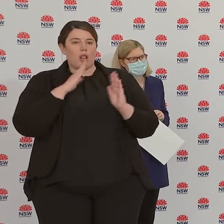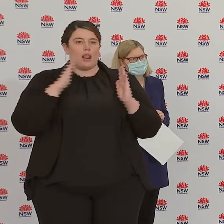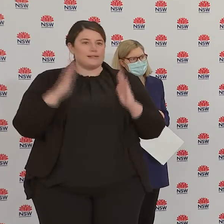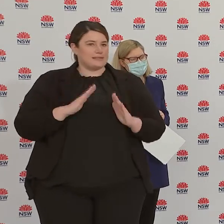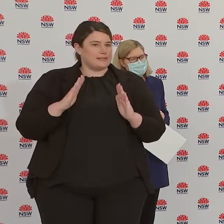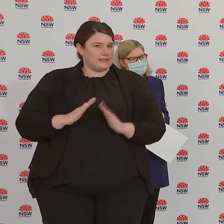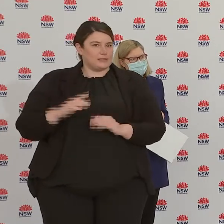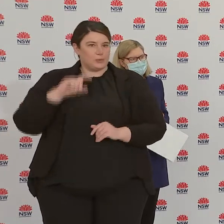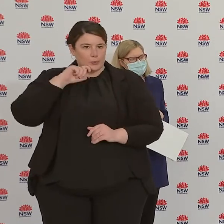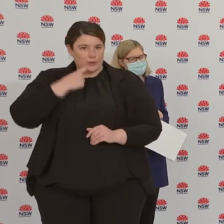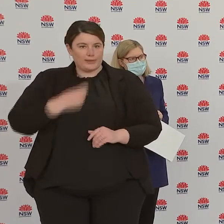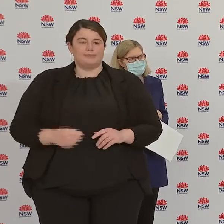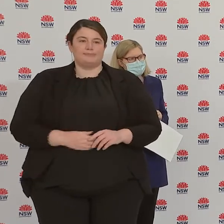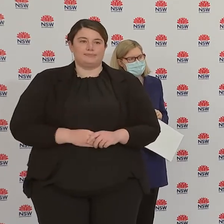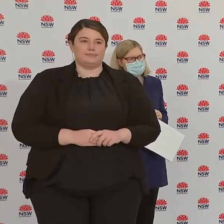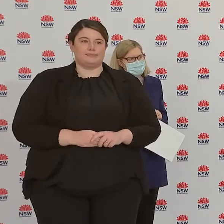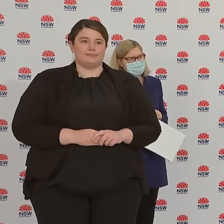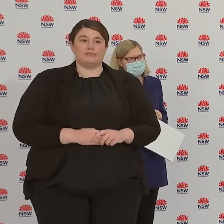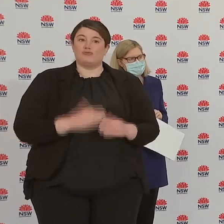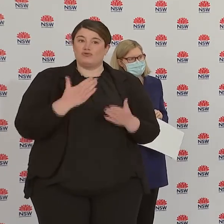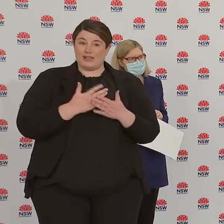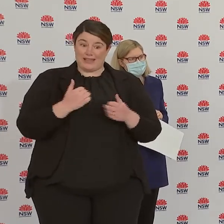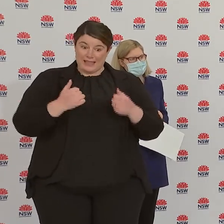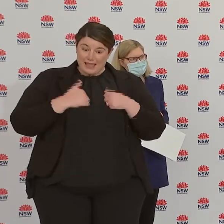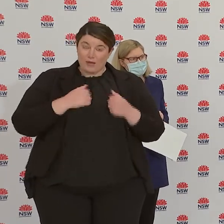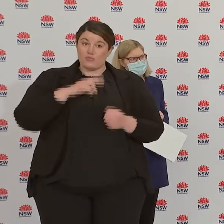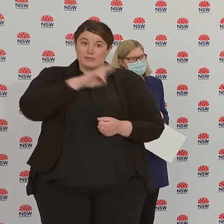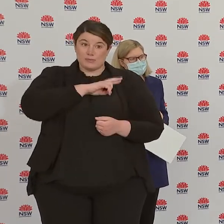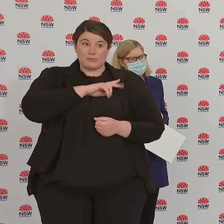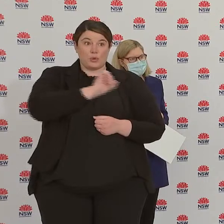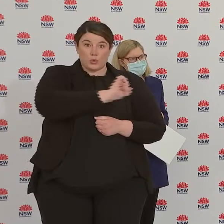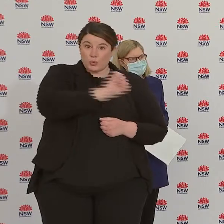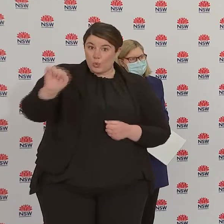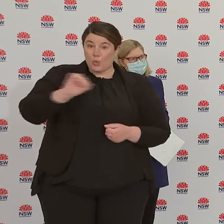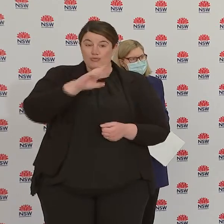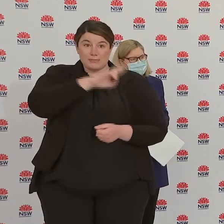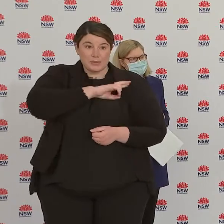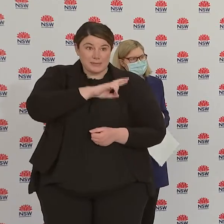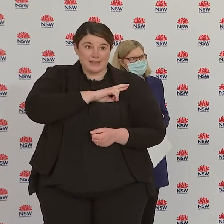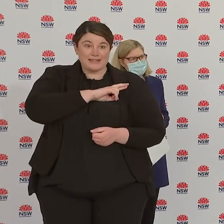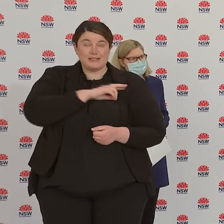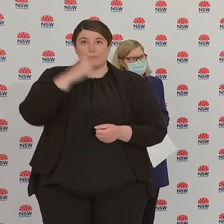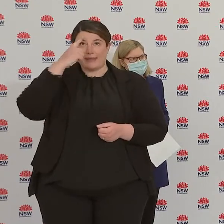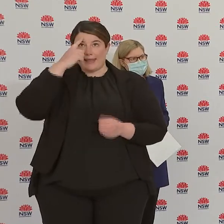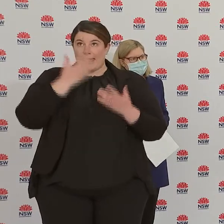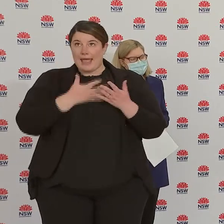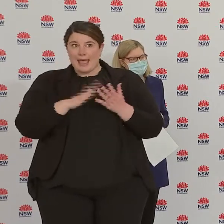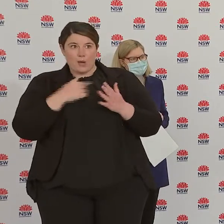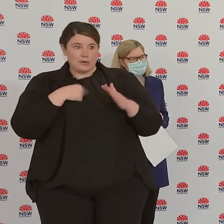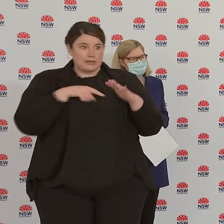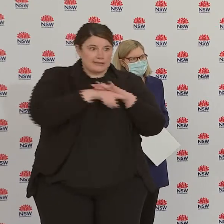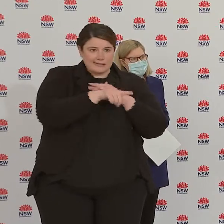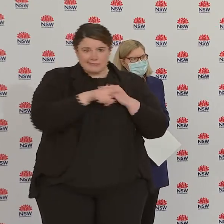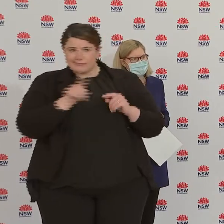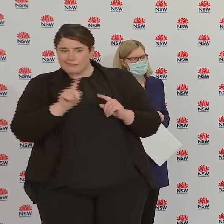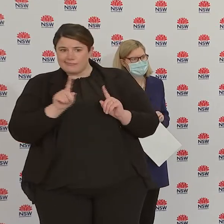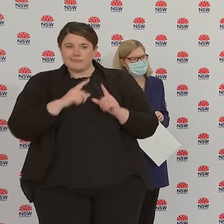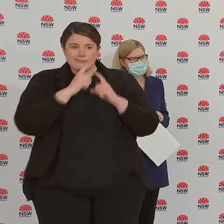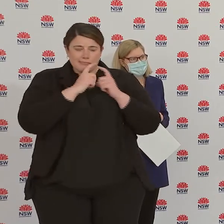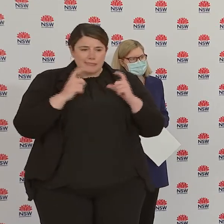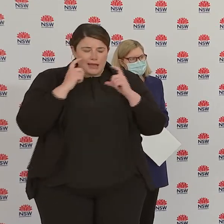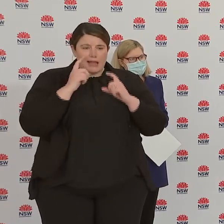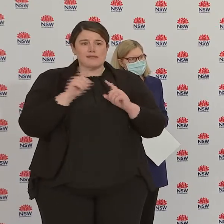can't stress that enough. It's really in our hands as to how we deal with the cases coming down as a community, but also our rate of